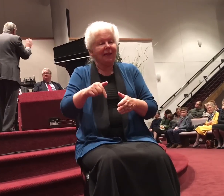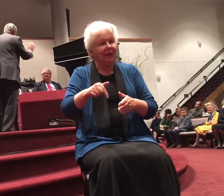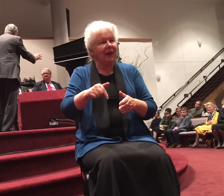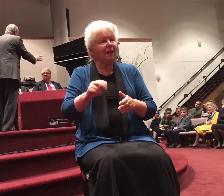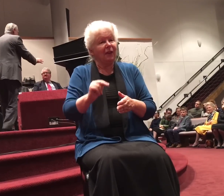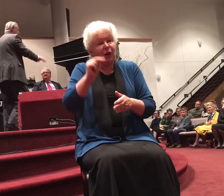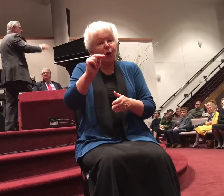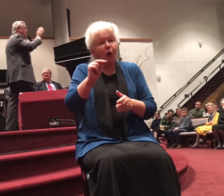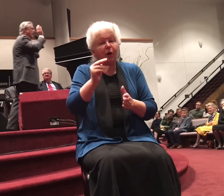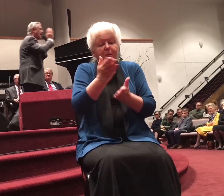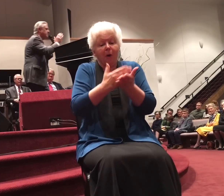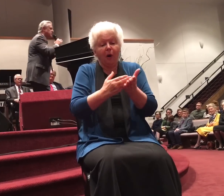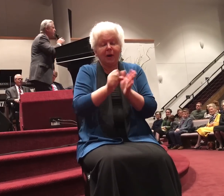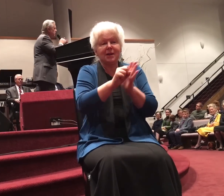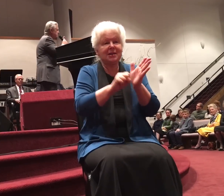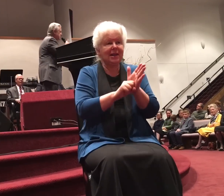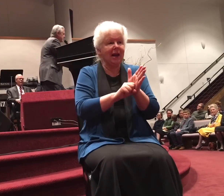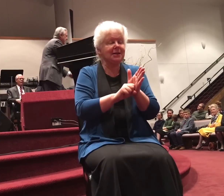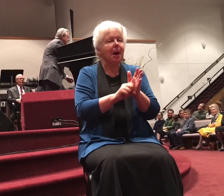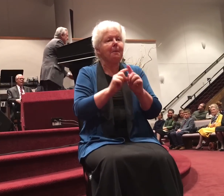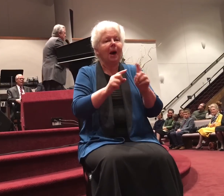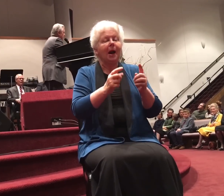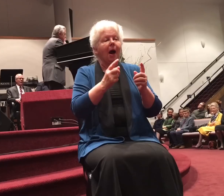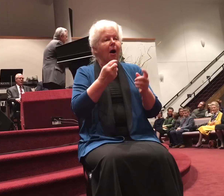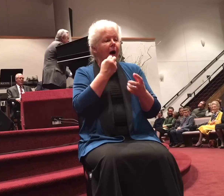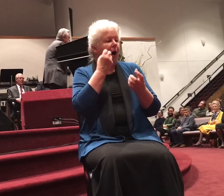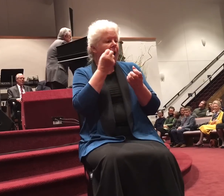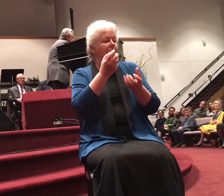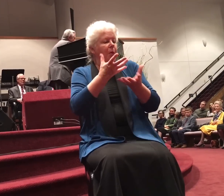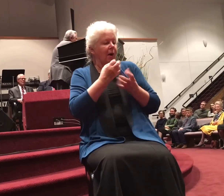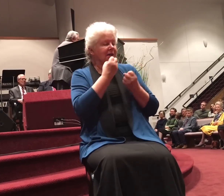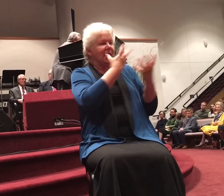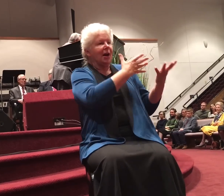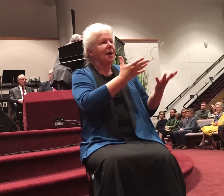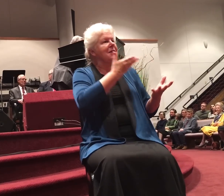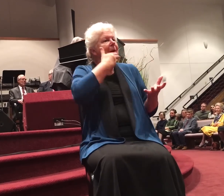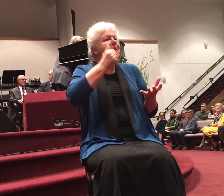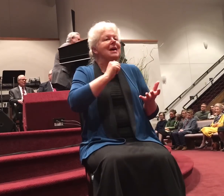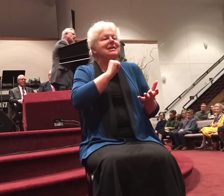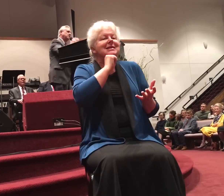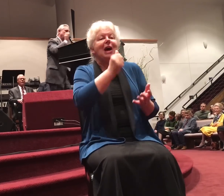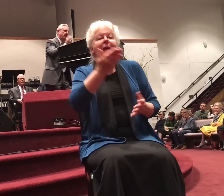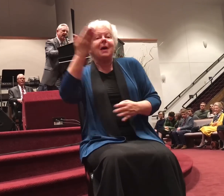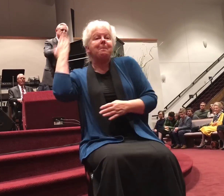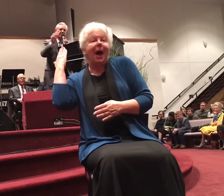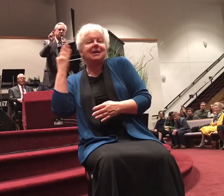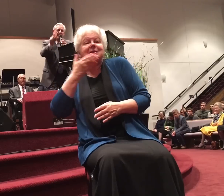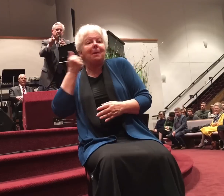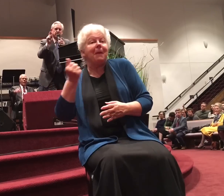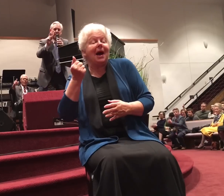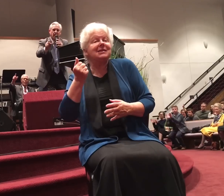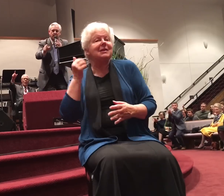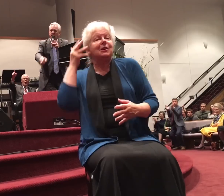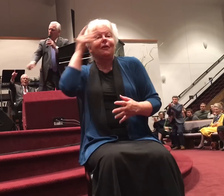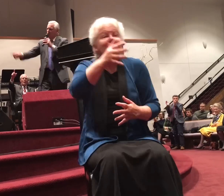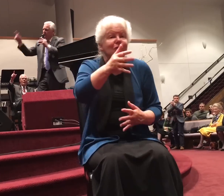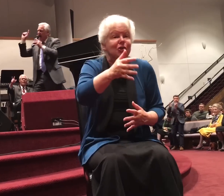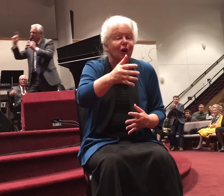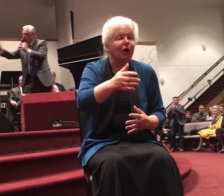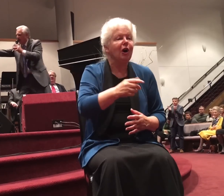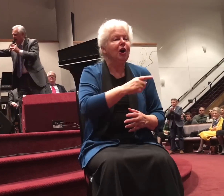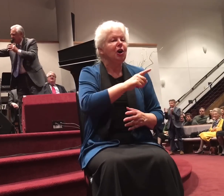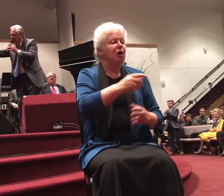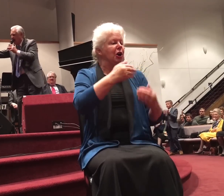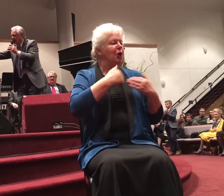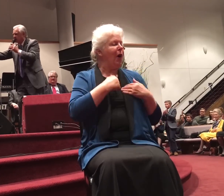in times past. But I just want to say, the best is not in the past, the best is yet to come. You've